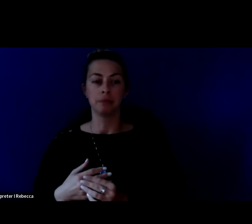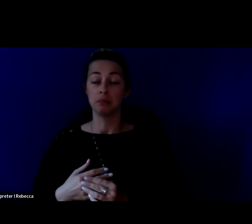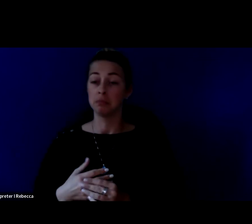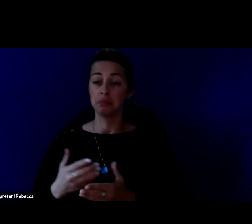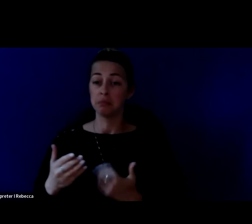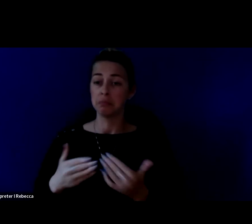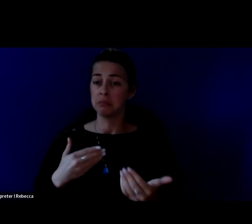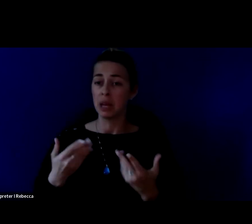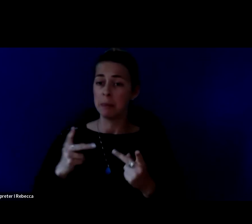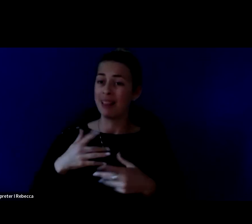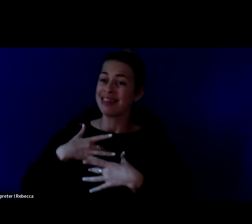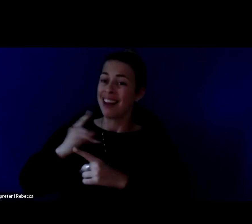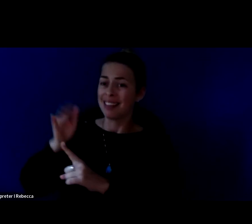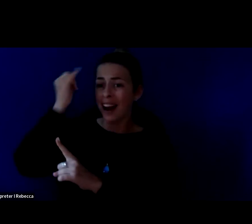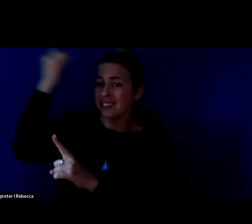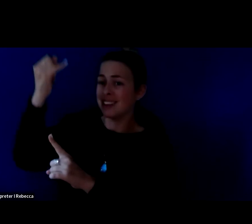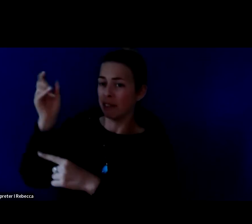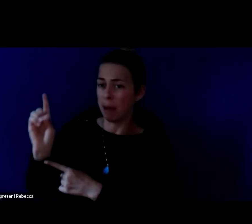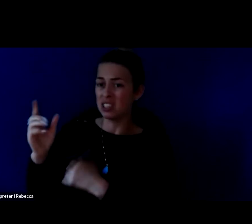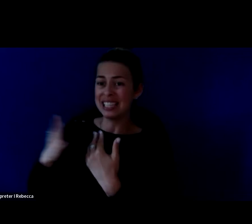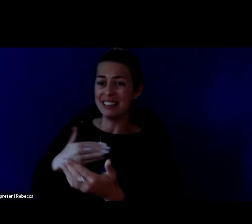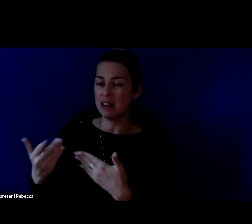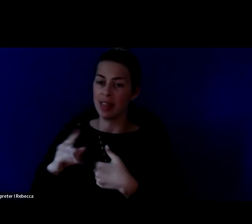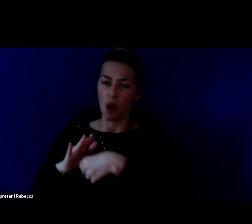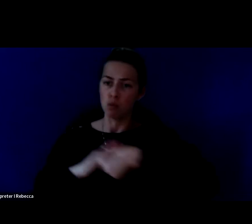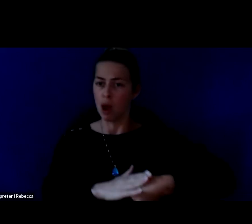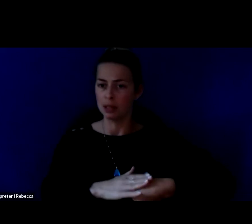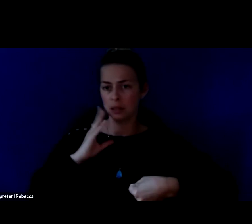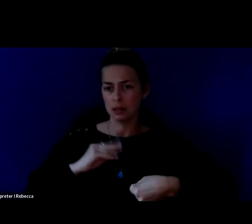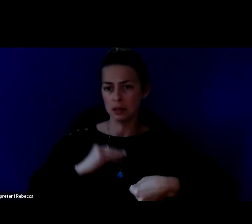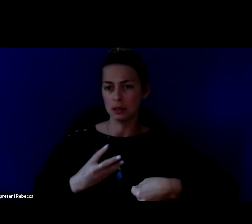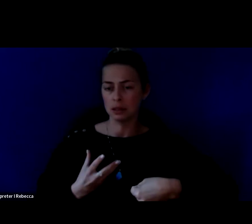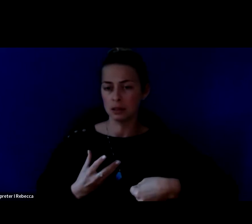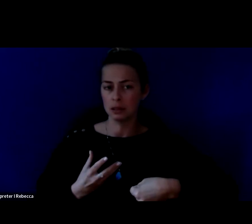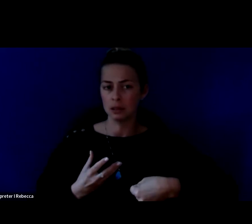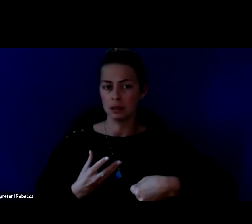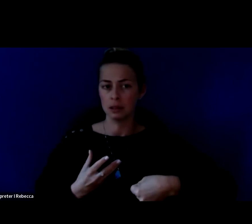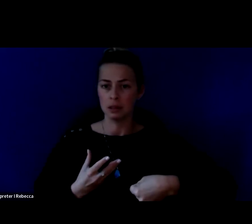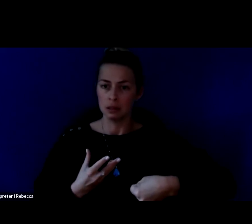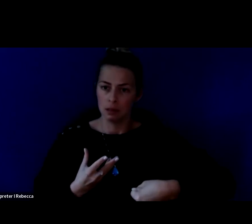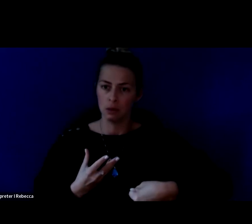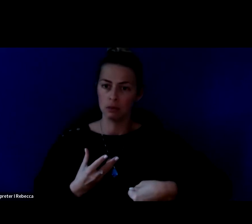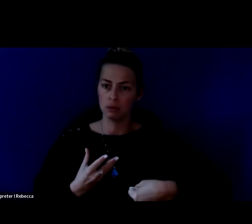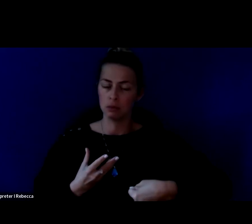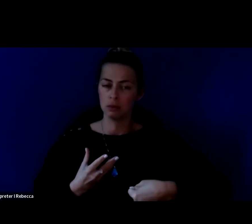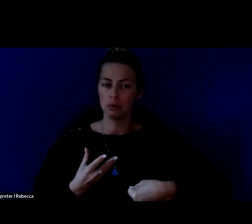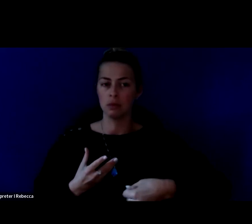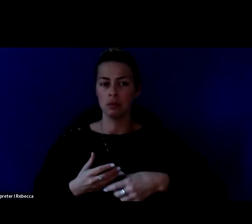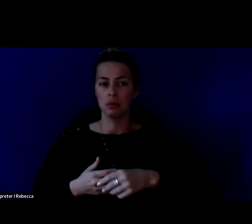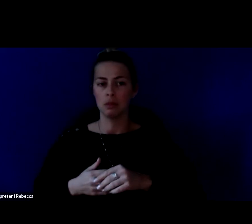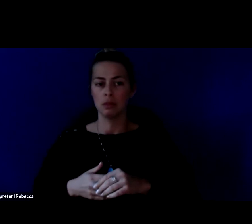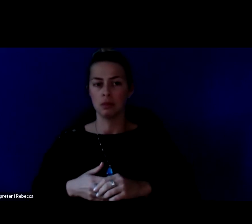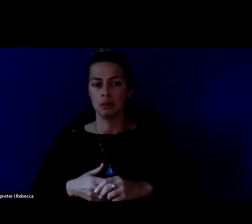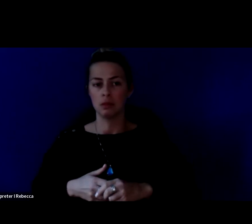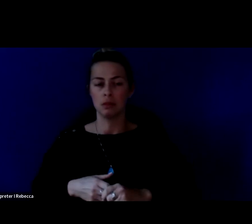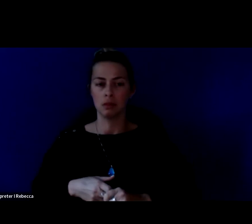being oppressed by folks who reject those ideas, or who are only fake, act like they like those ideas, they can still be drawn